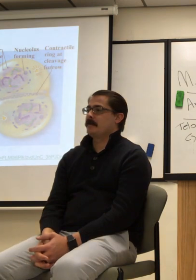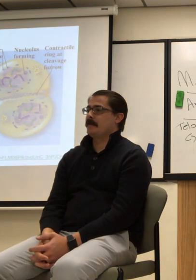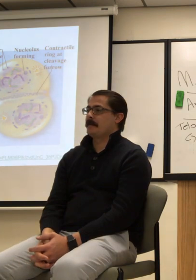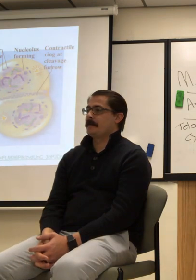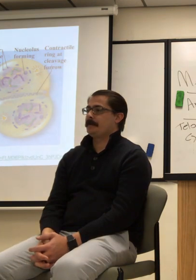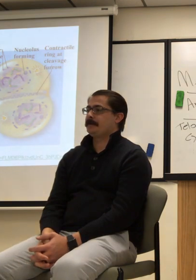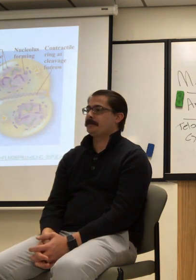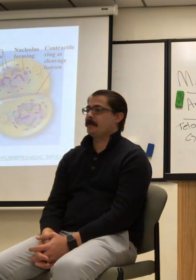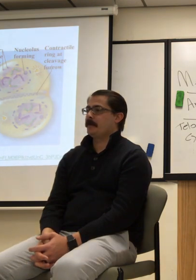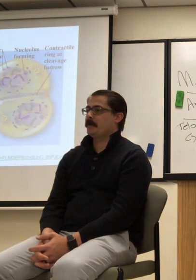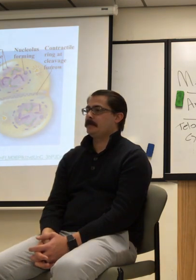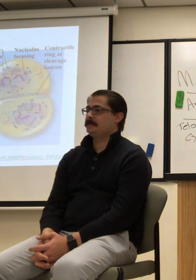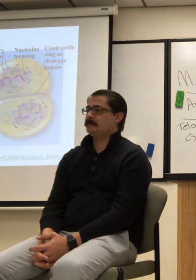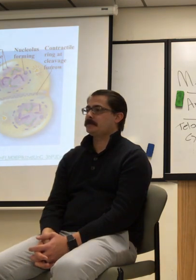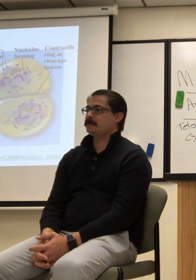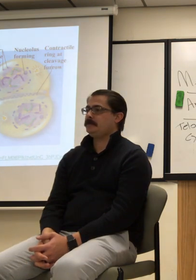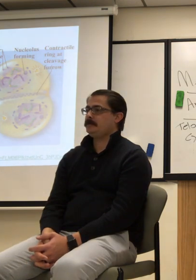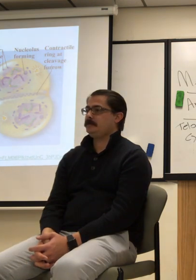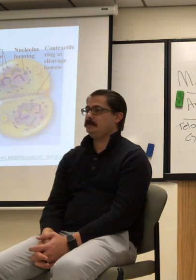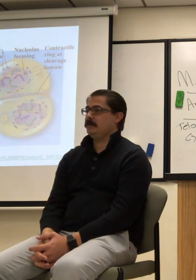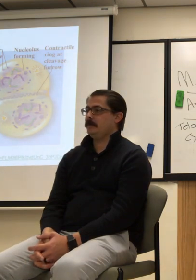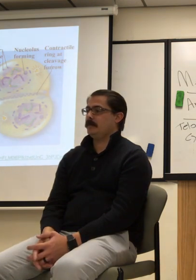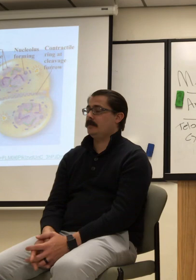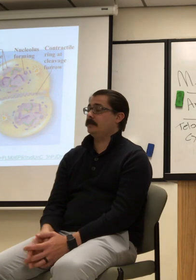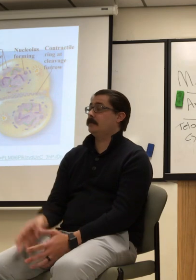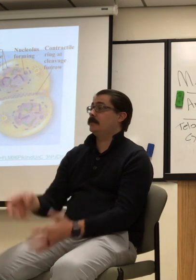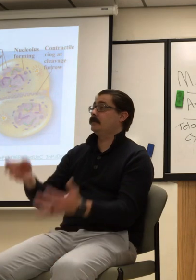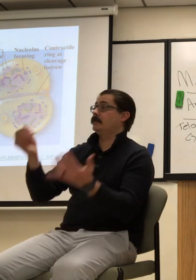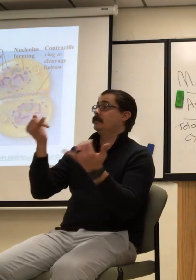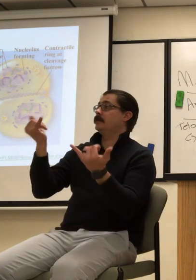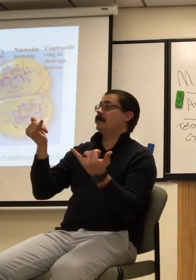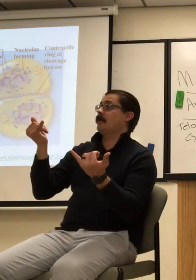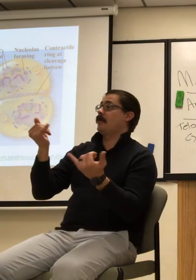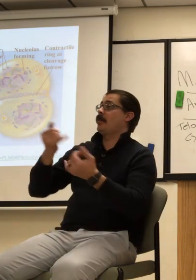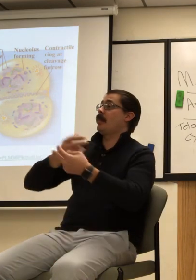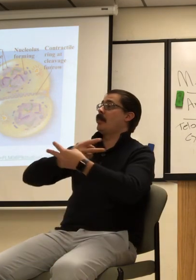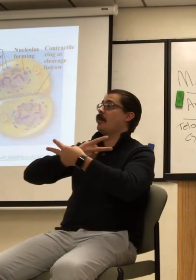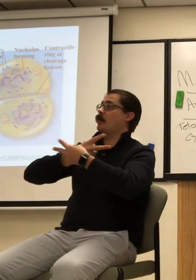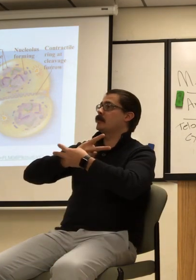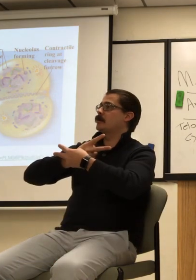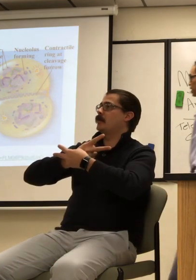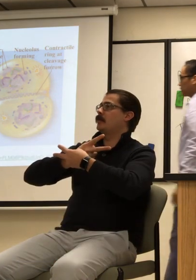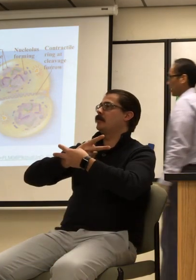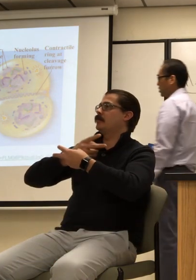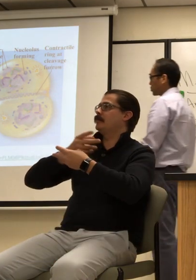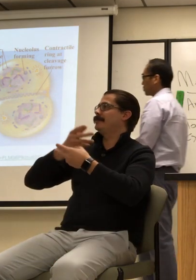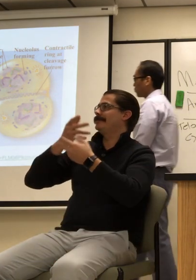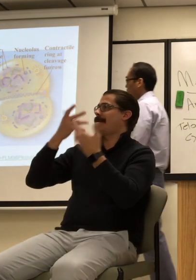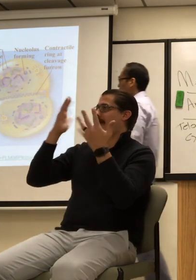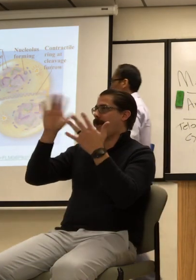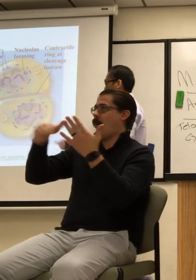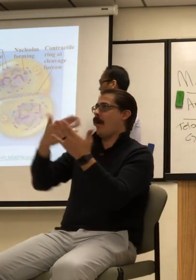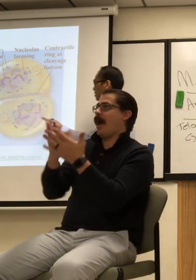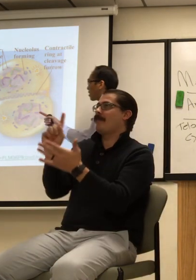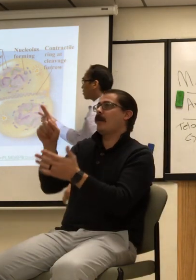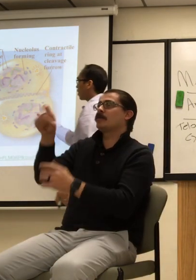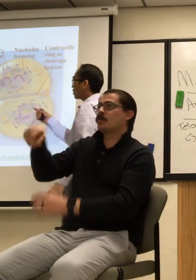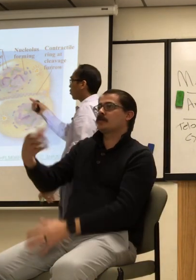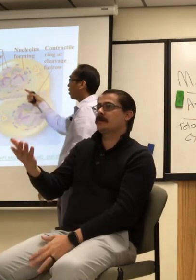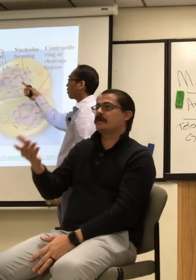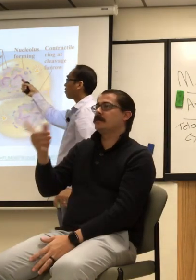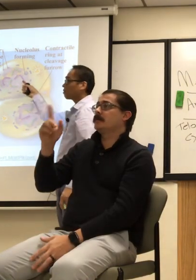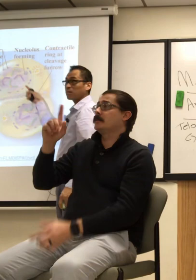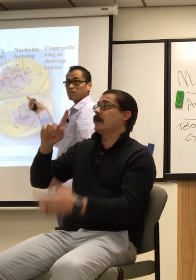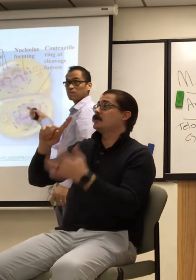In this phase, the chromosomes, they've kind of gotten to their destination. So they can start